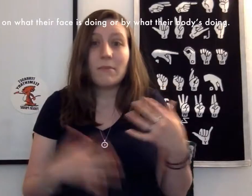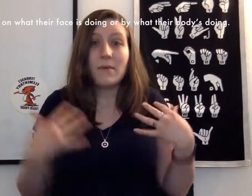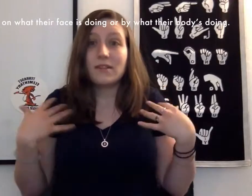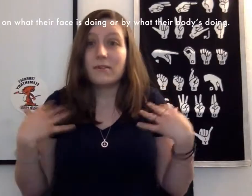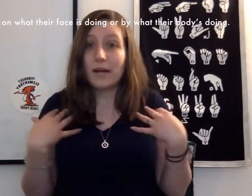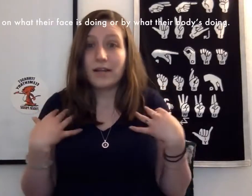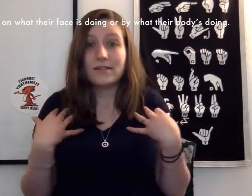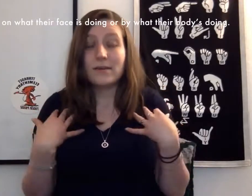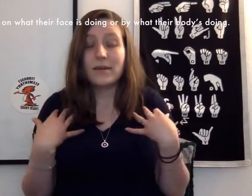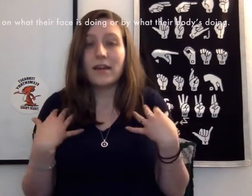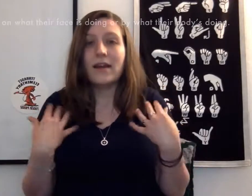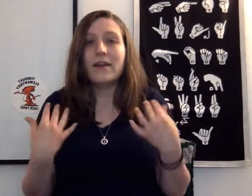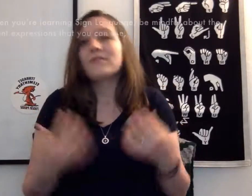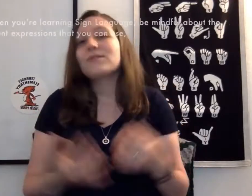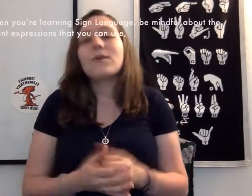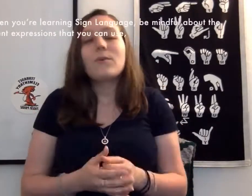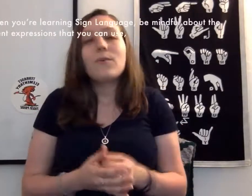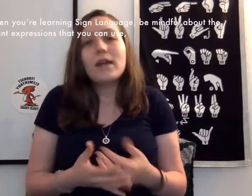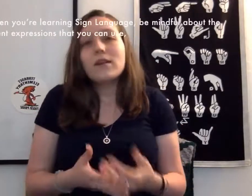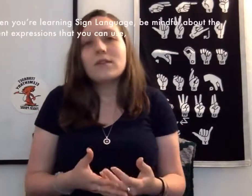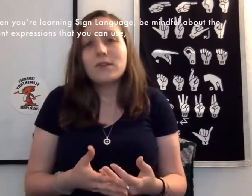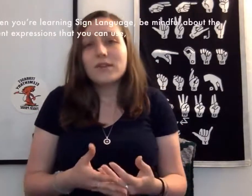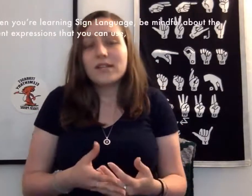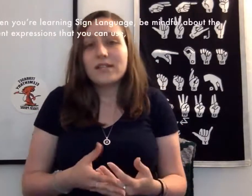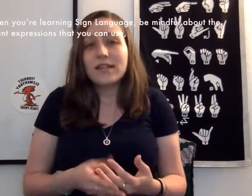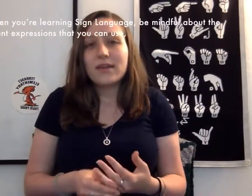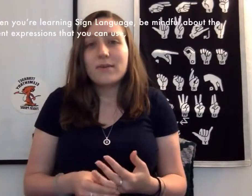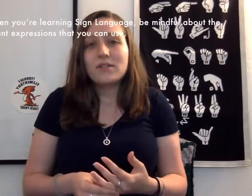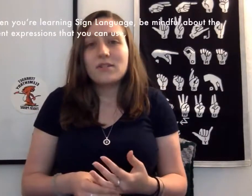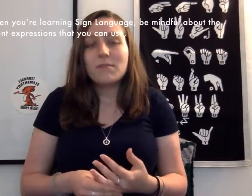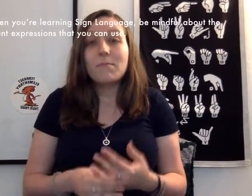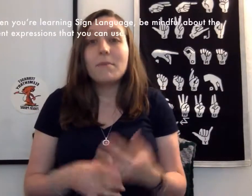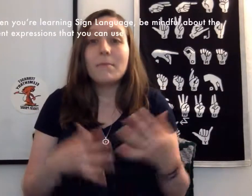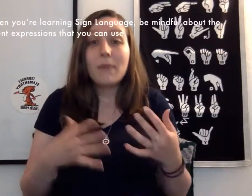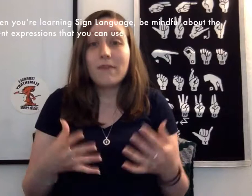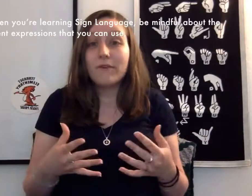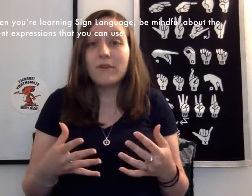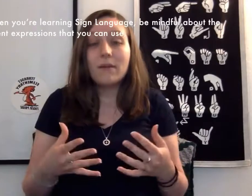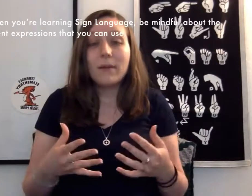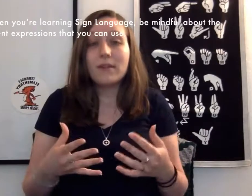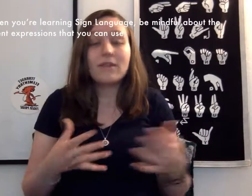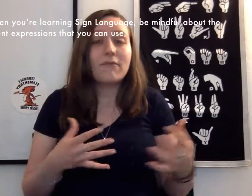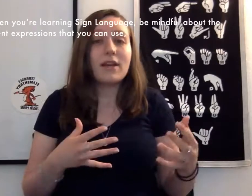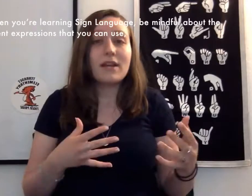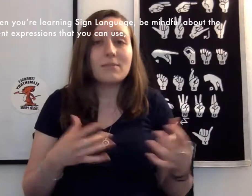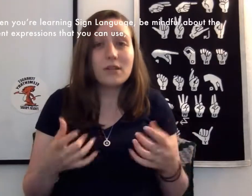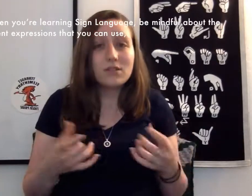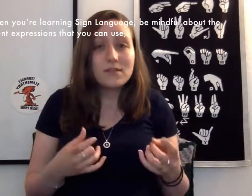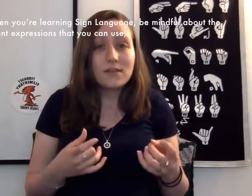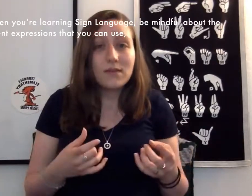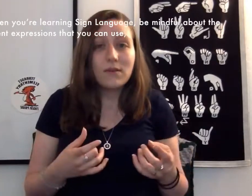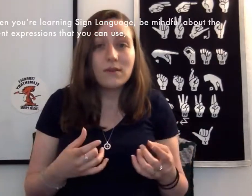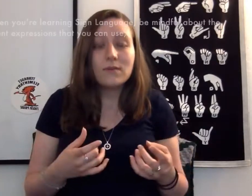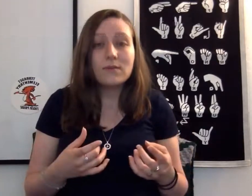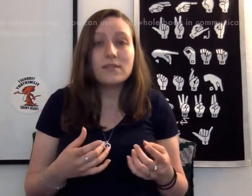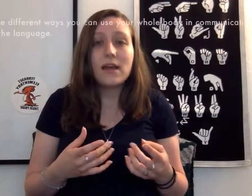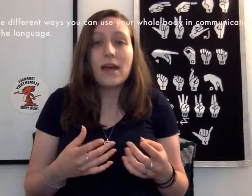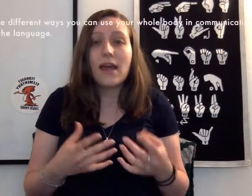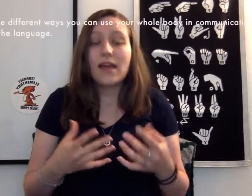their body's doing. So when you're learning sign language, be mindful about the different expressions that you can use and the